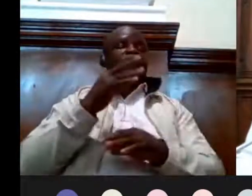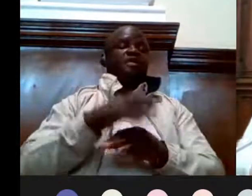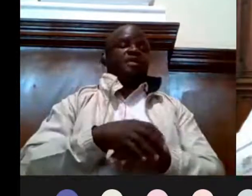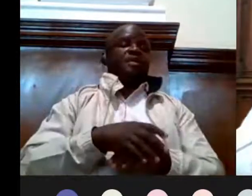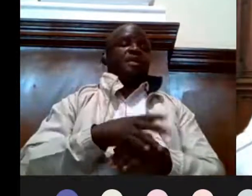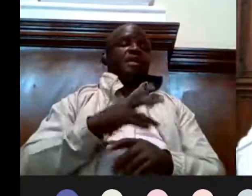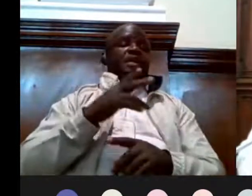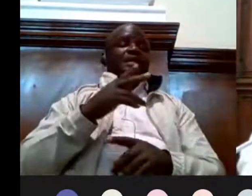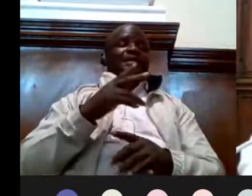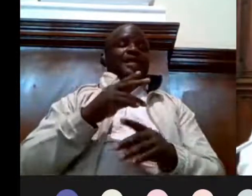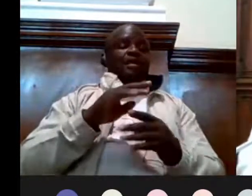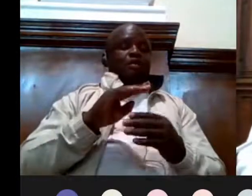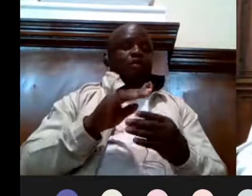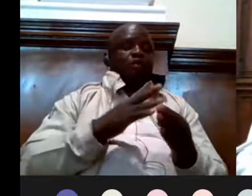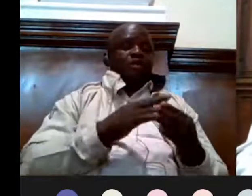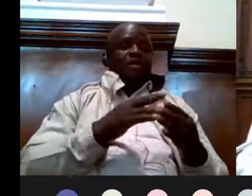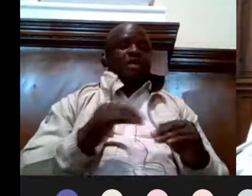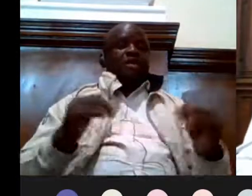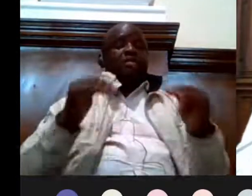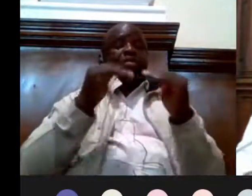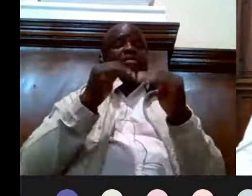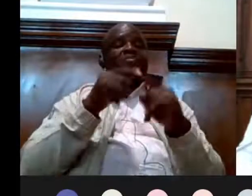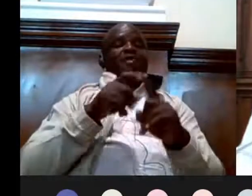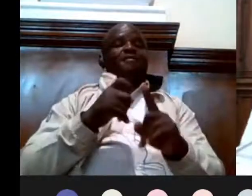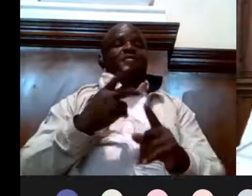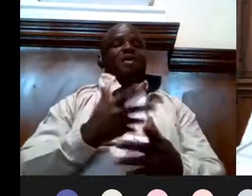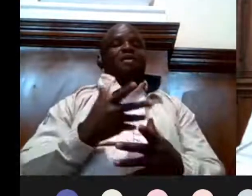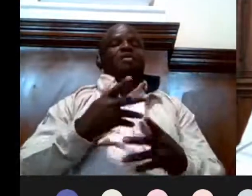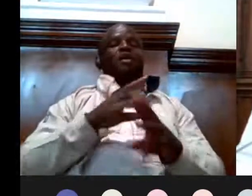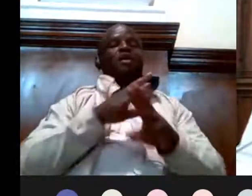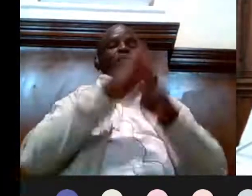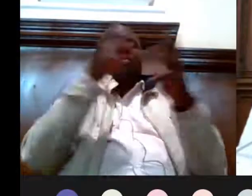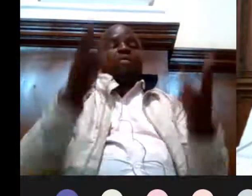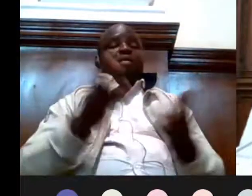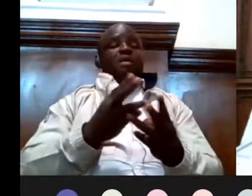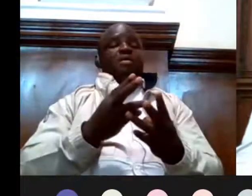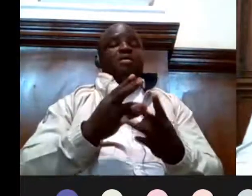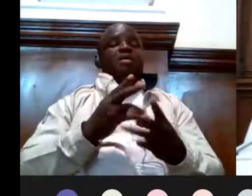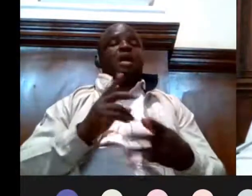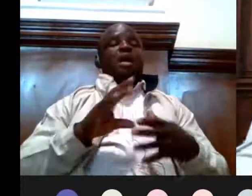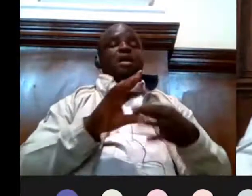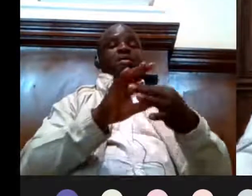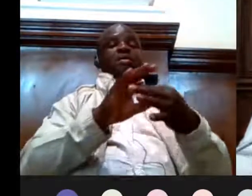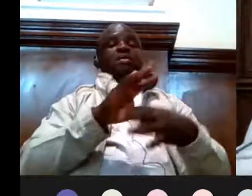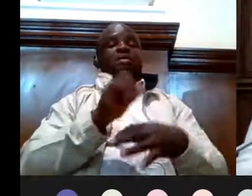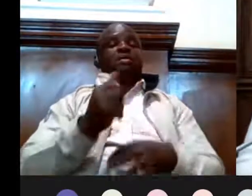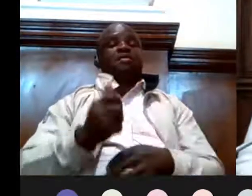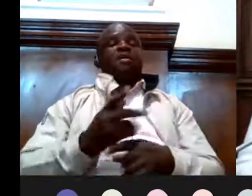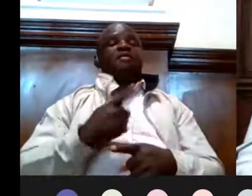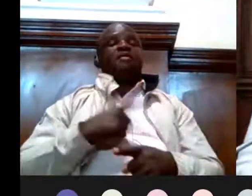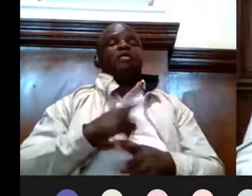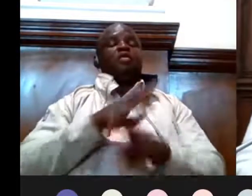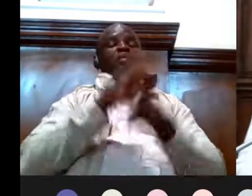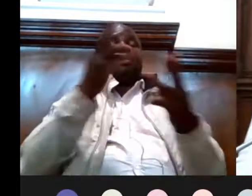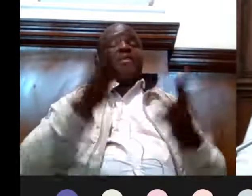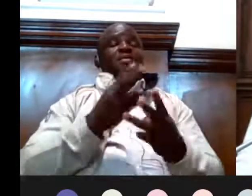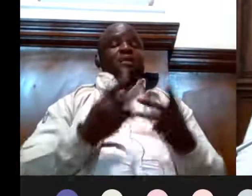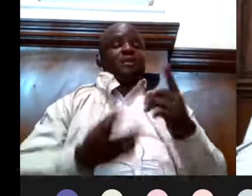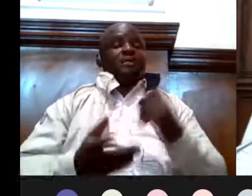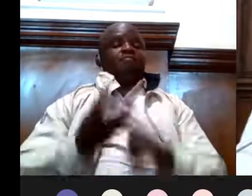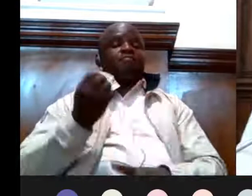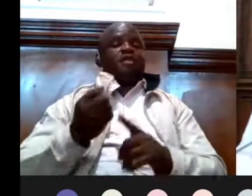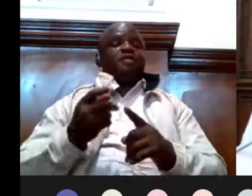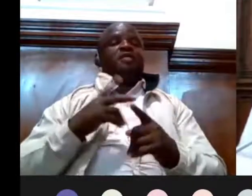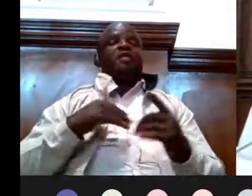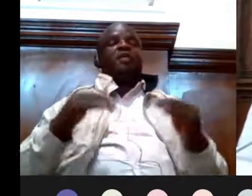concept of generation equality is a global campaign and links South Africa to global efforts to